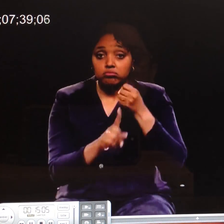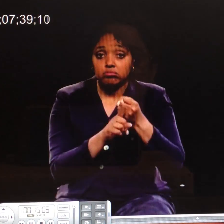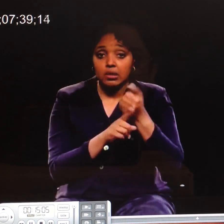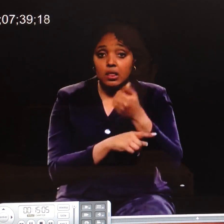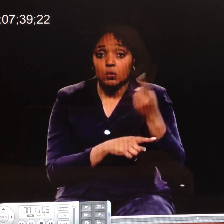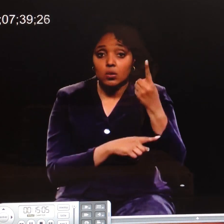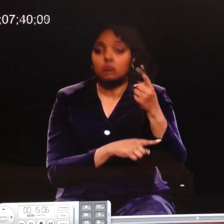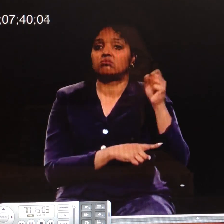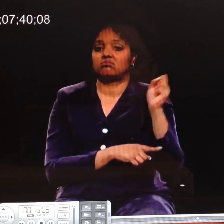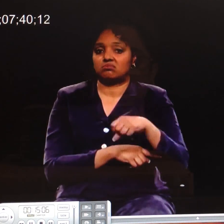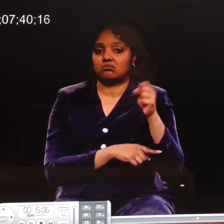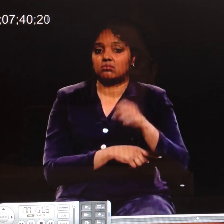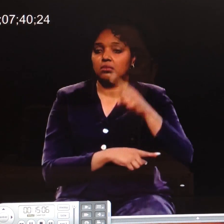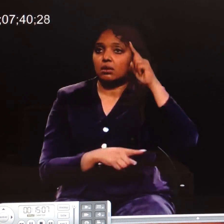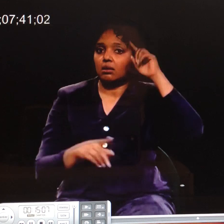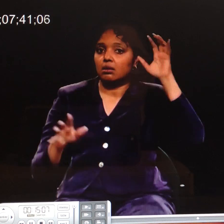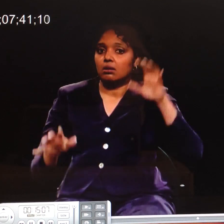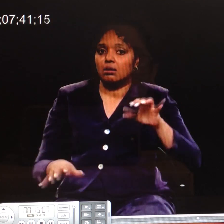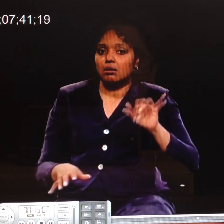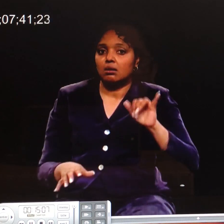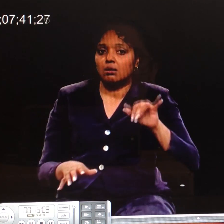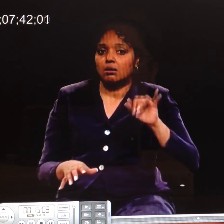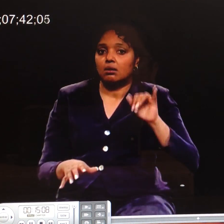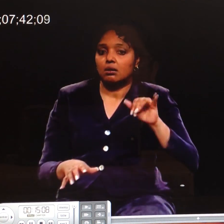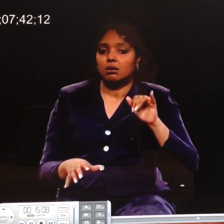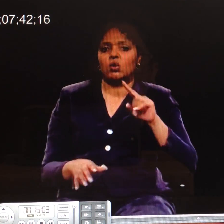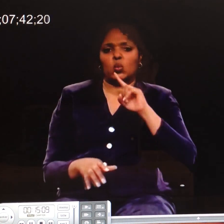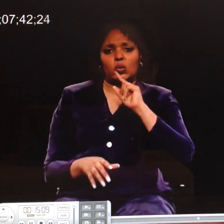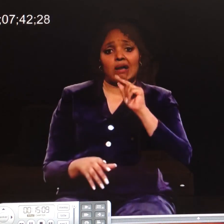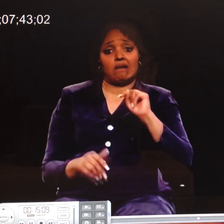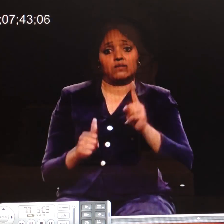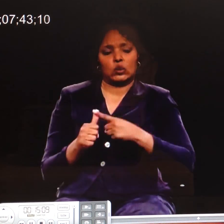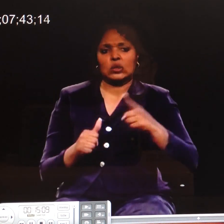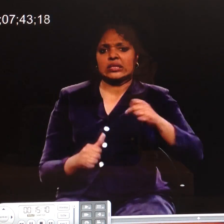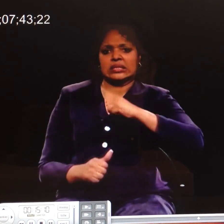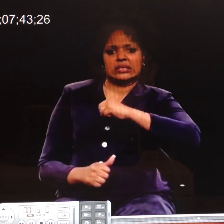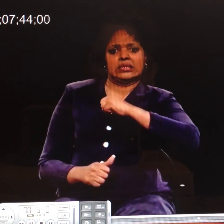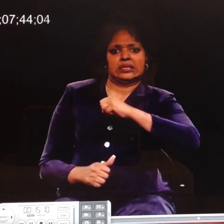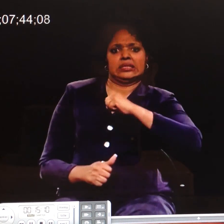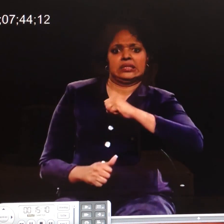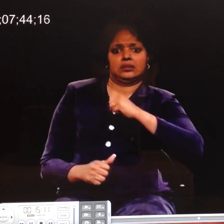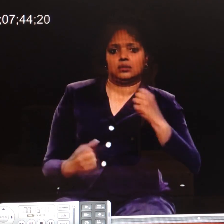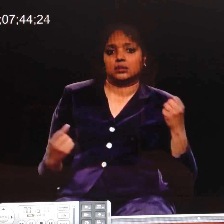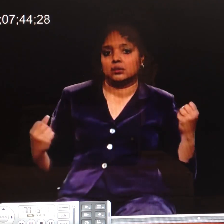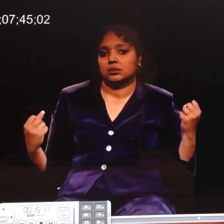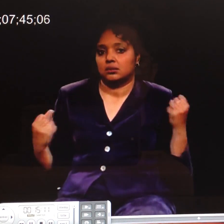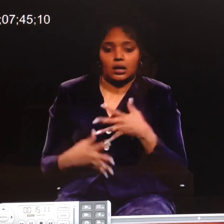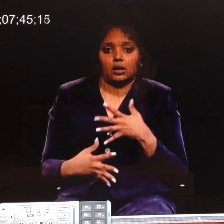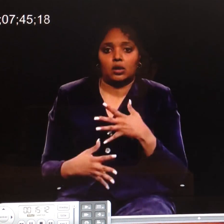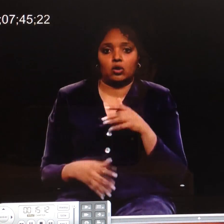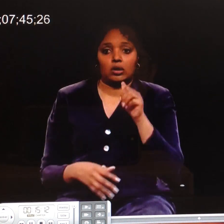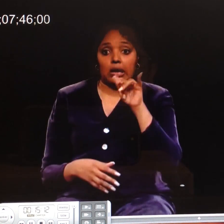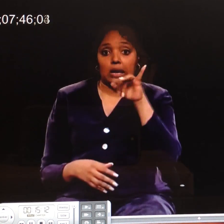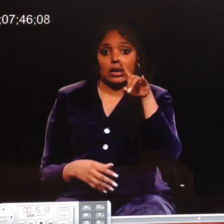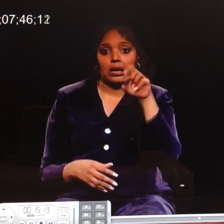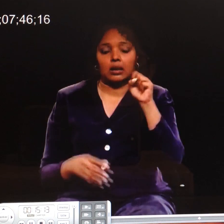were shocked, and they were thinking, wow, AIDS can really impact a lot of people, not just gay